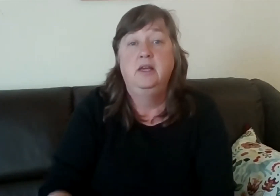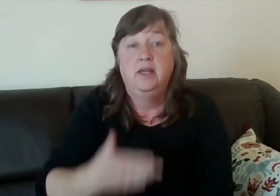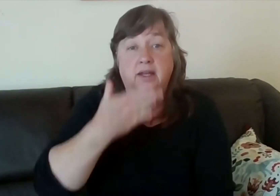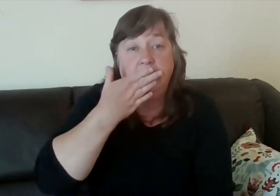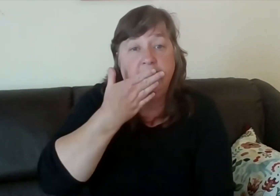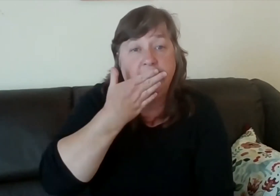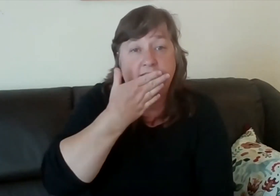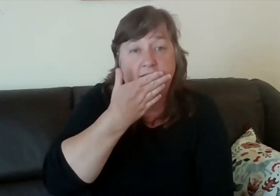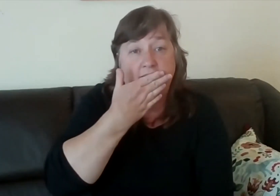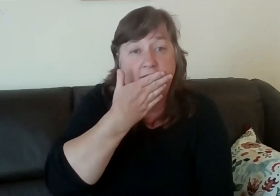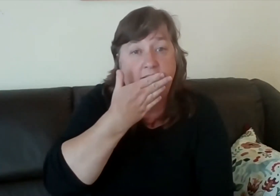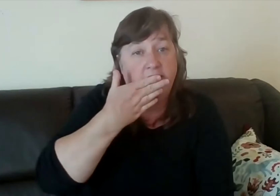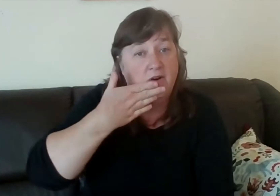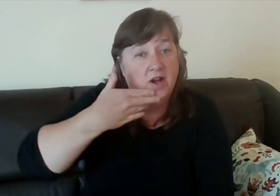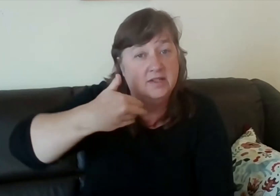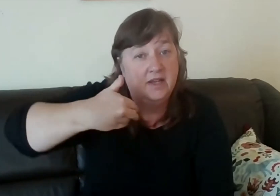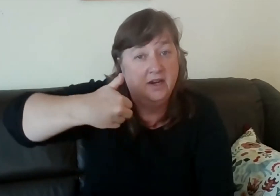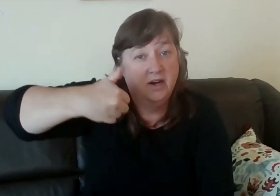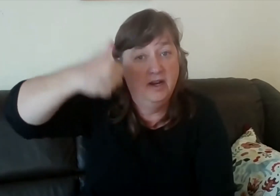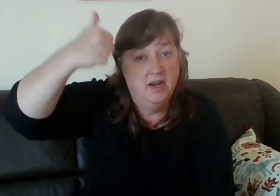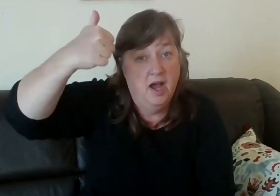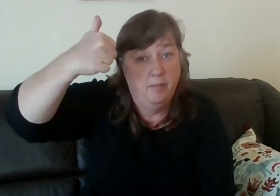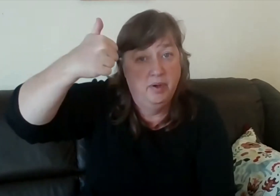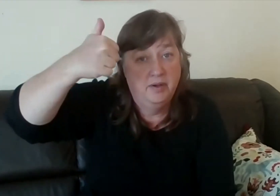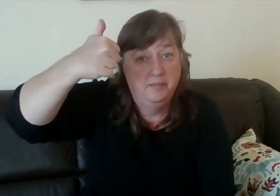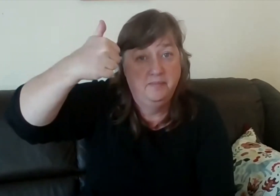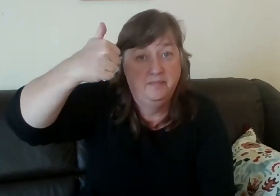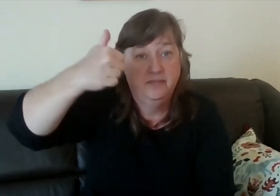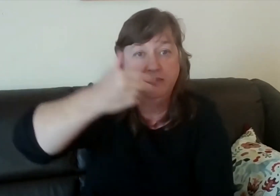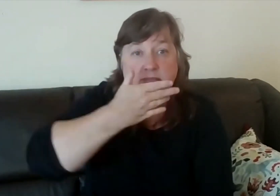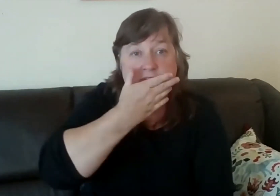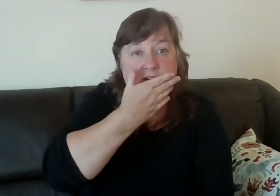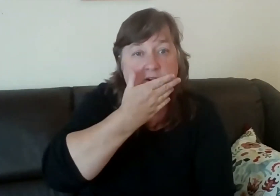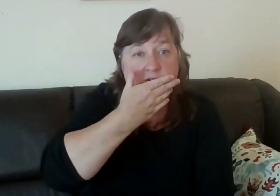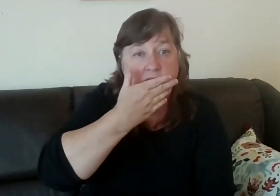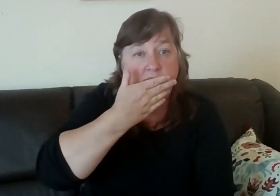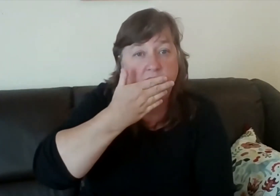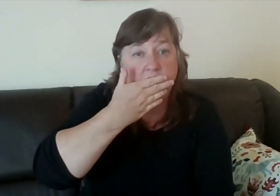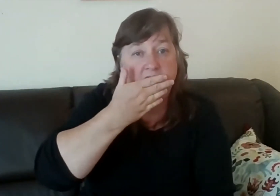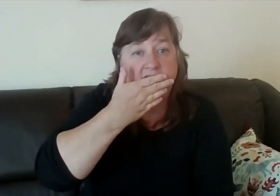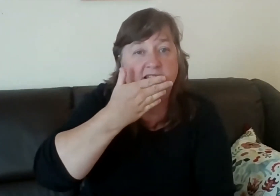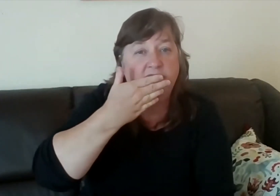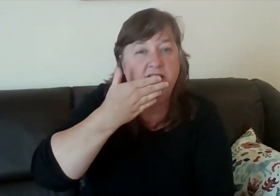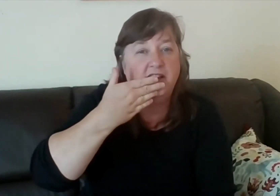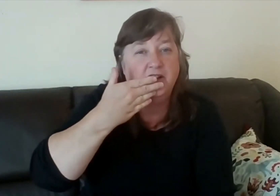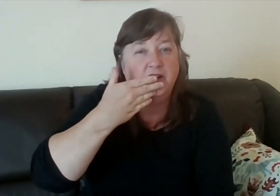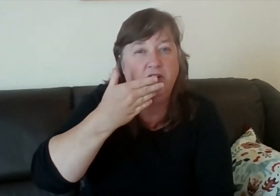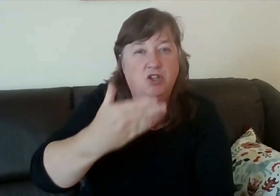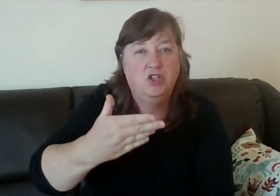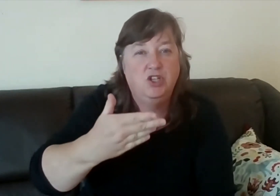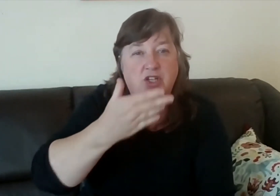it is across here and up. So it's kind of like good